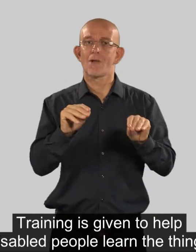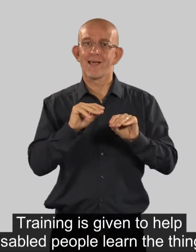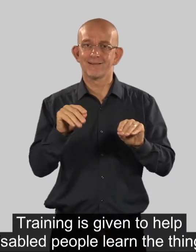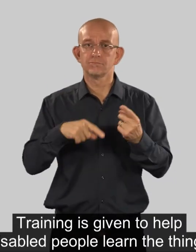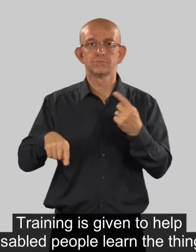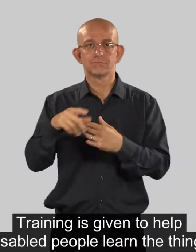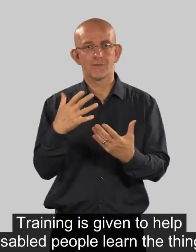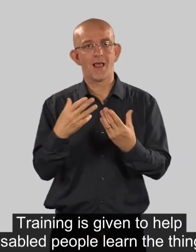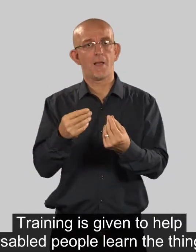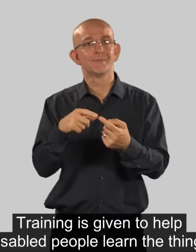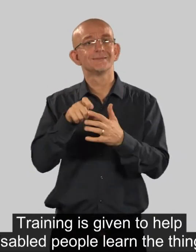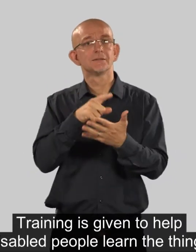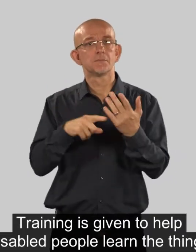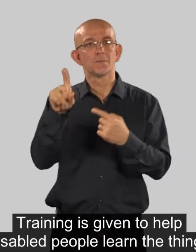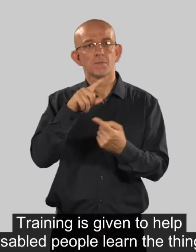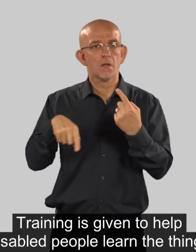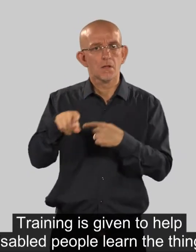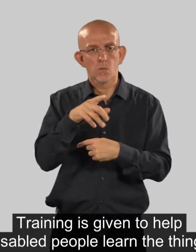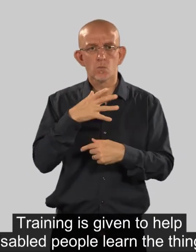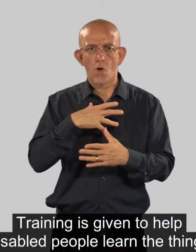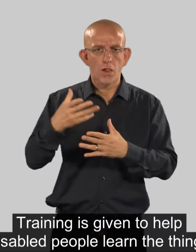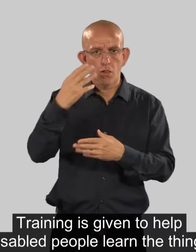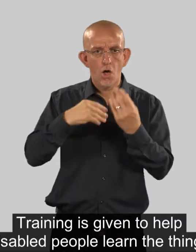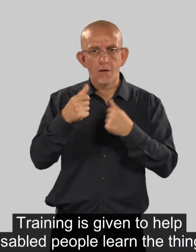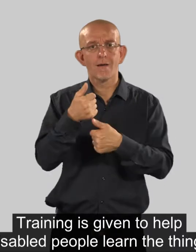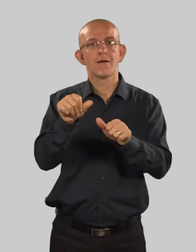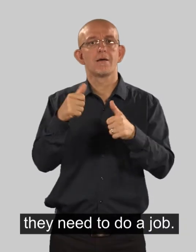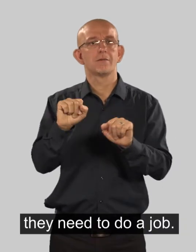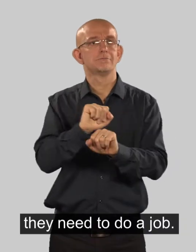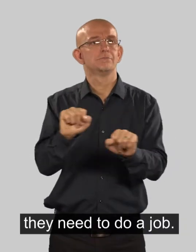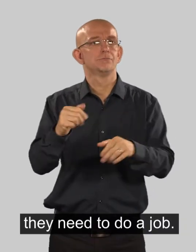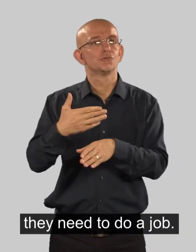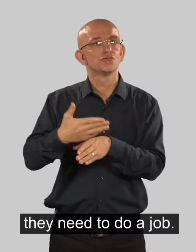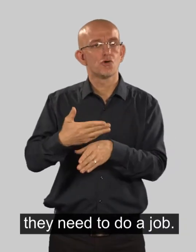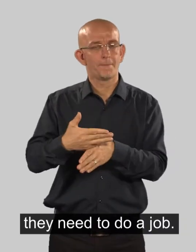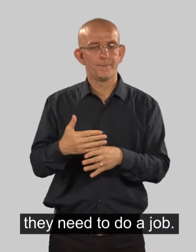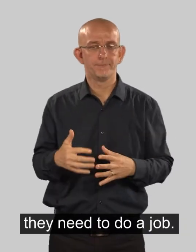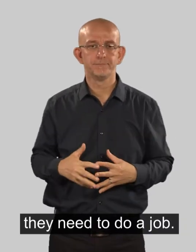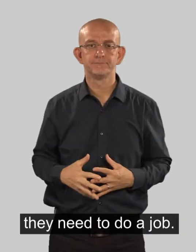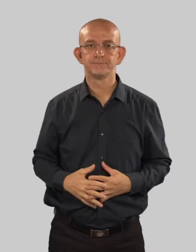Training is given to help disabled people learn the things they need to do a job.